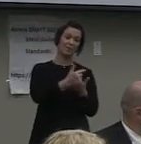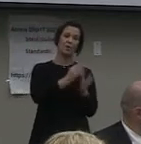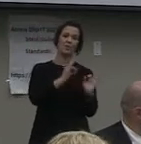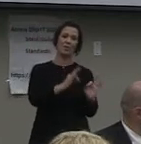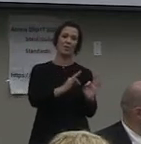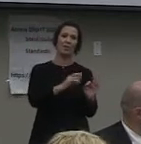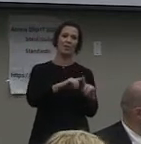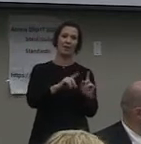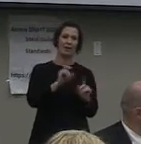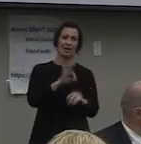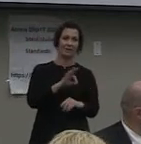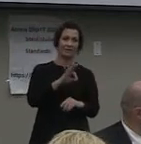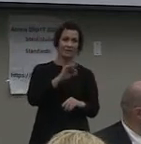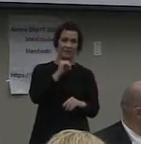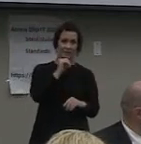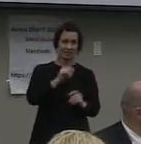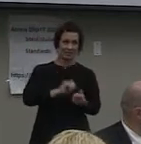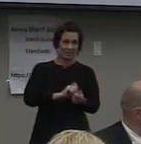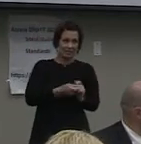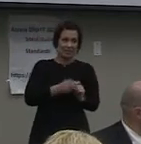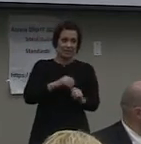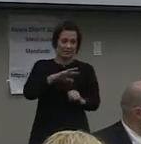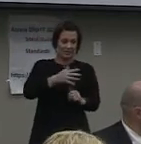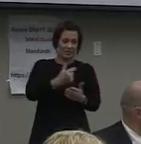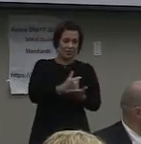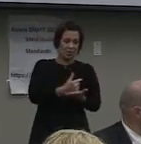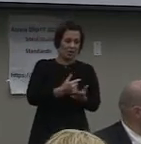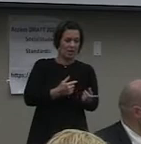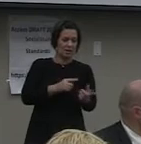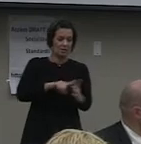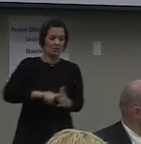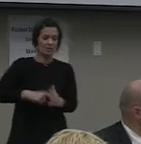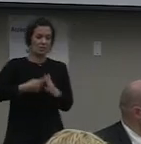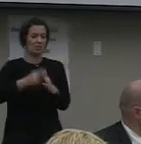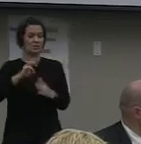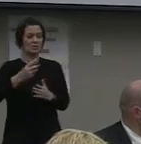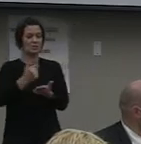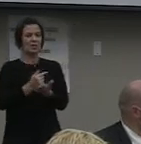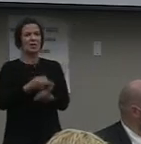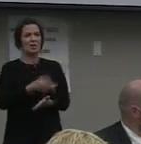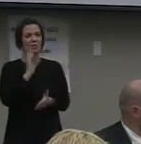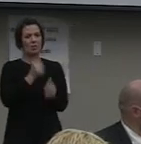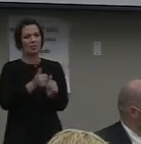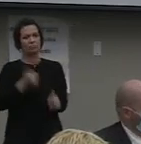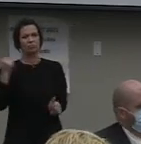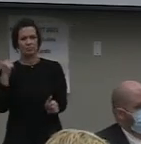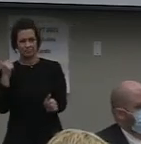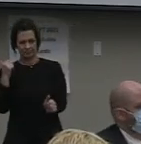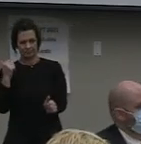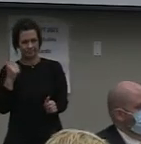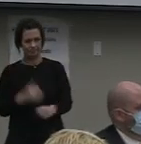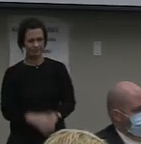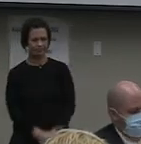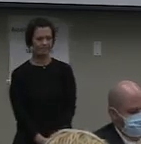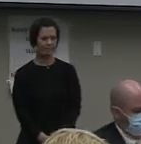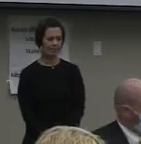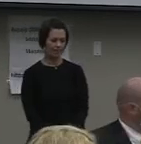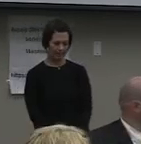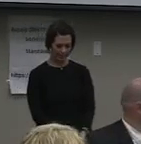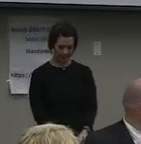they'll miss that sixth grade world history year. So that will be one concern I have. Thank